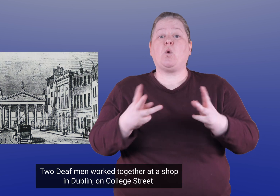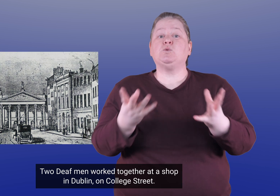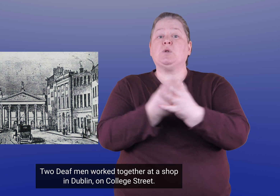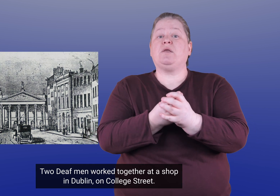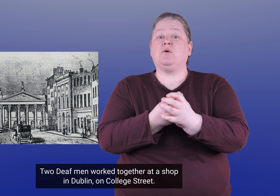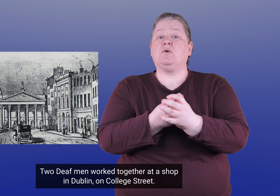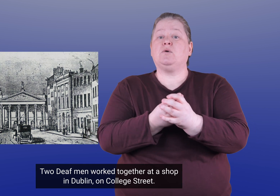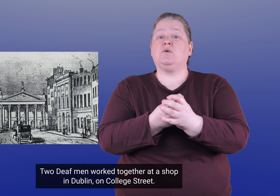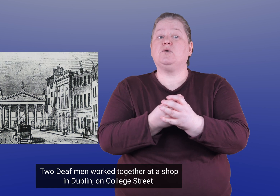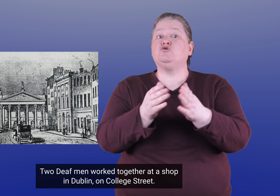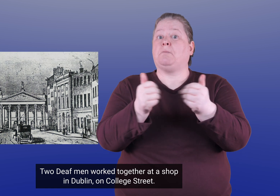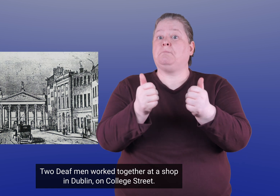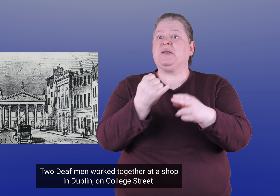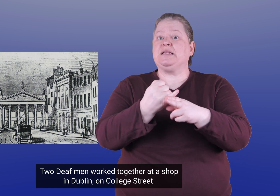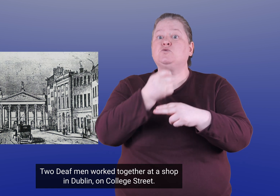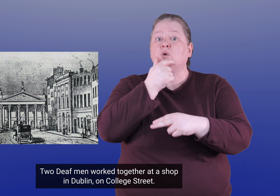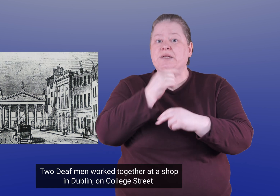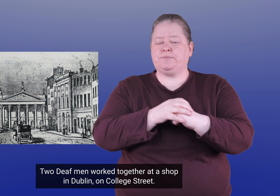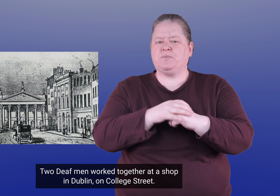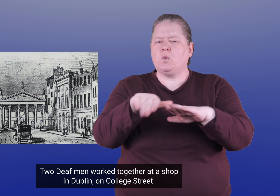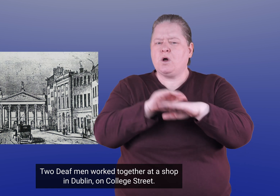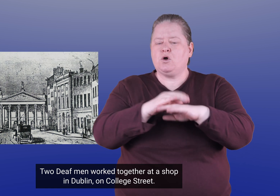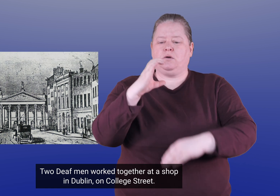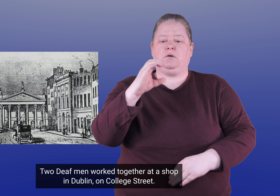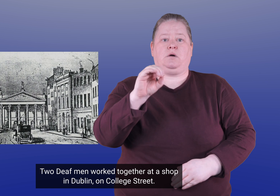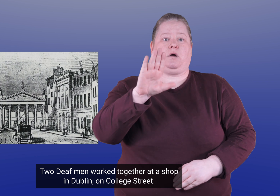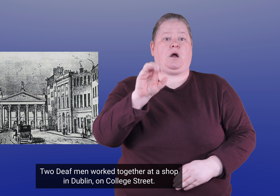Two deaf men worked together at a shop in Dublin on College Street.